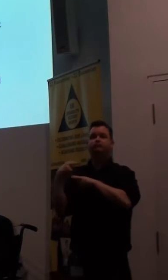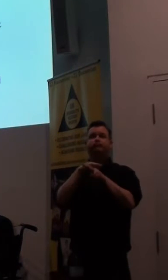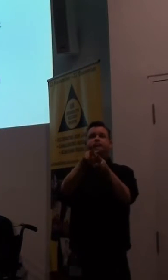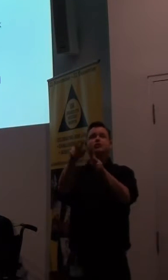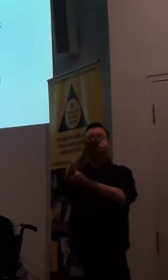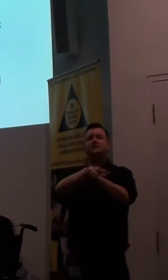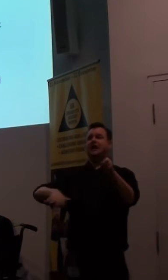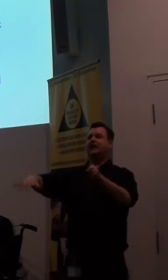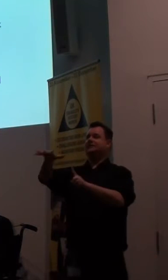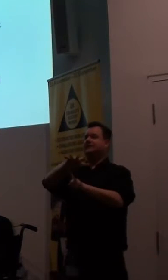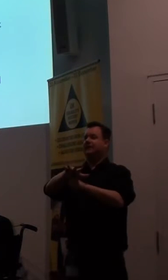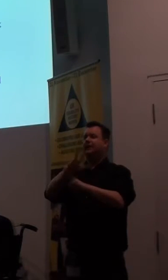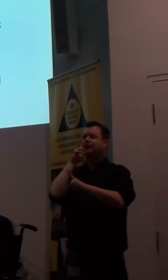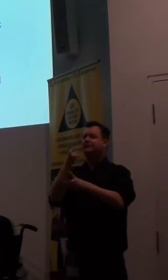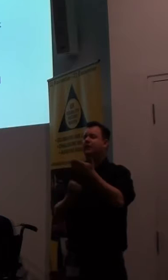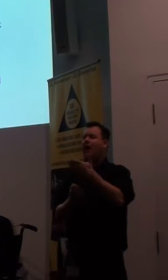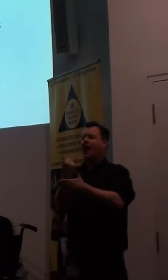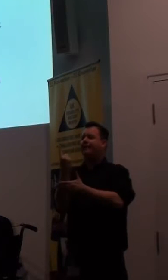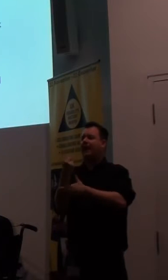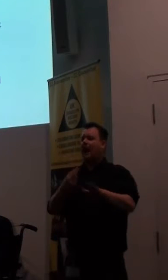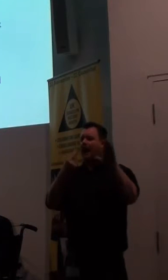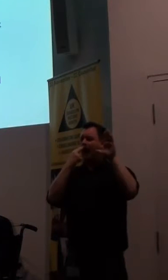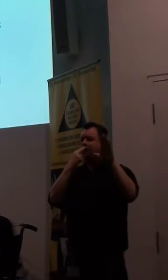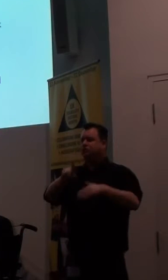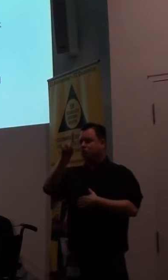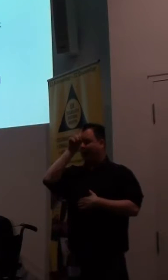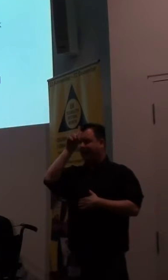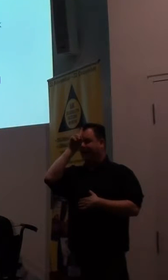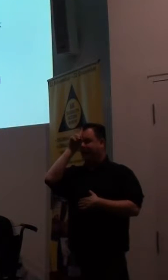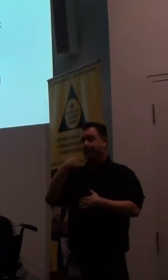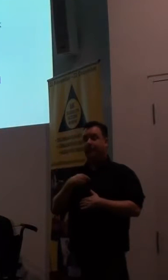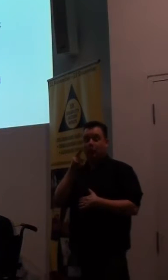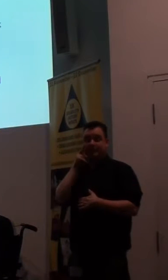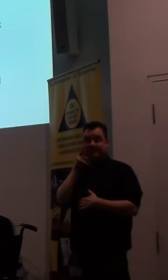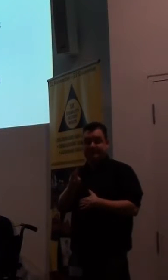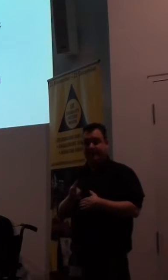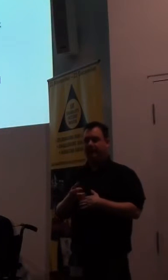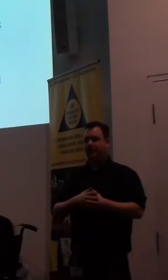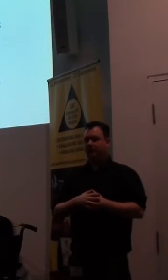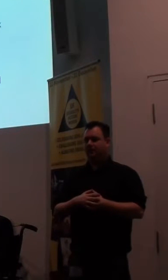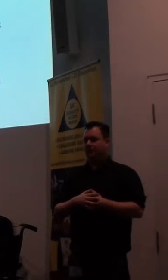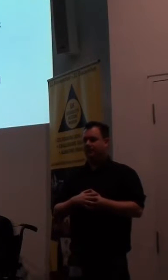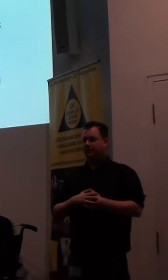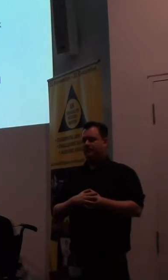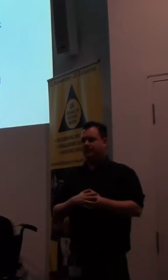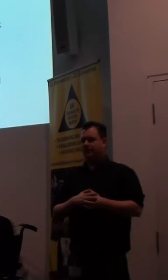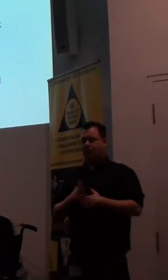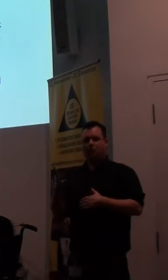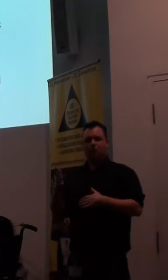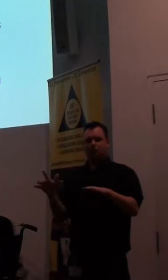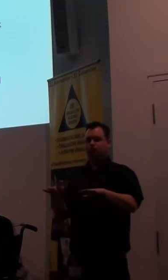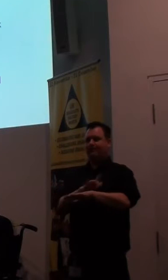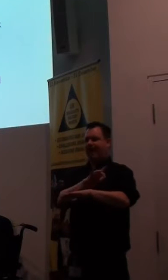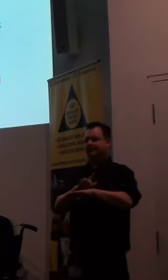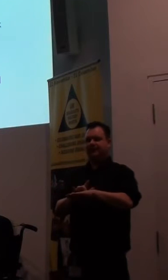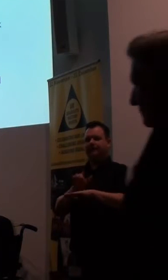we see that in what happened in Nazi Germany, but we also see in what happened, not as dramatically as